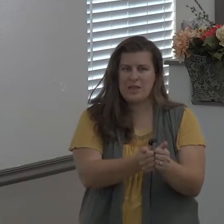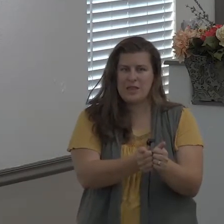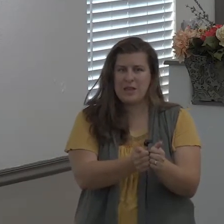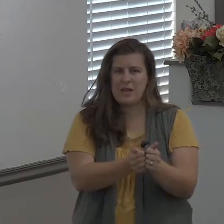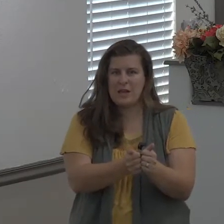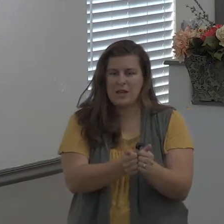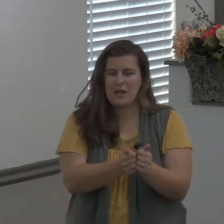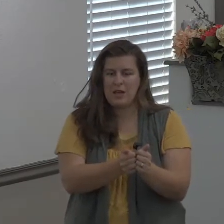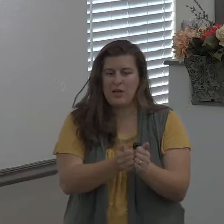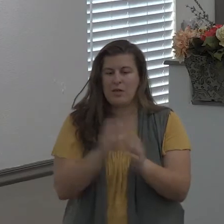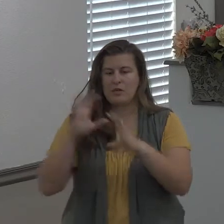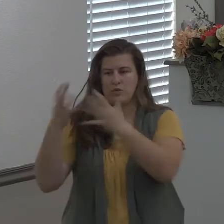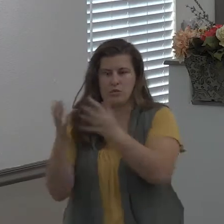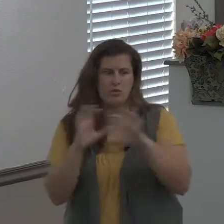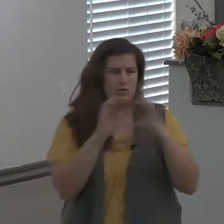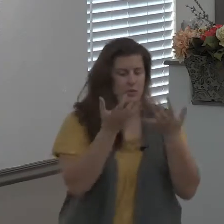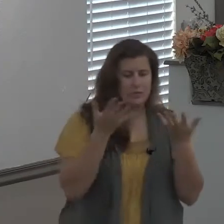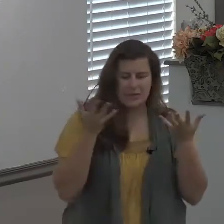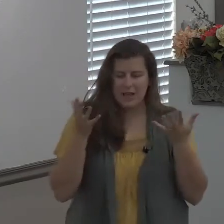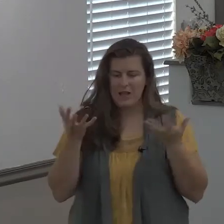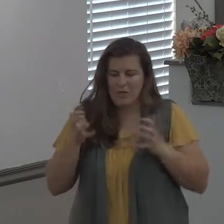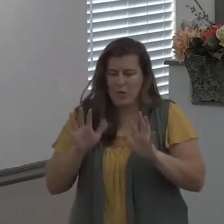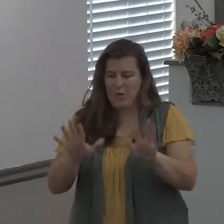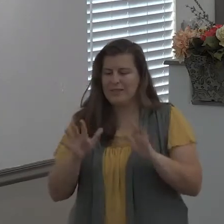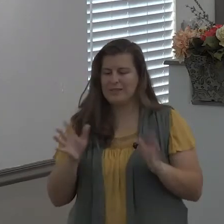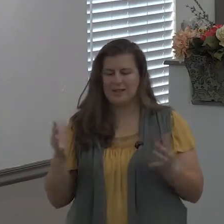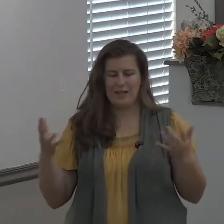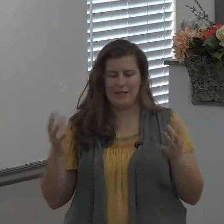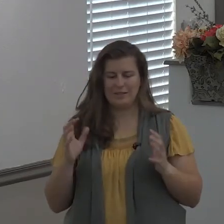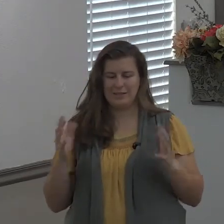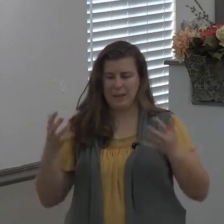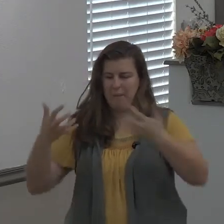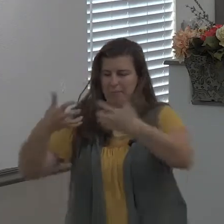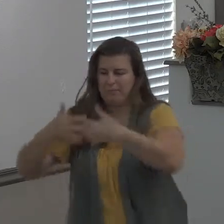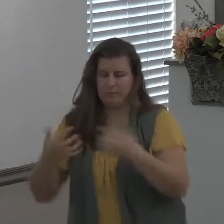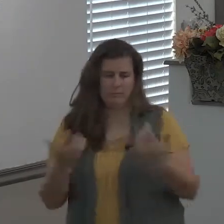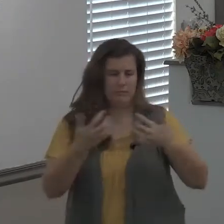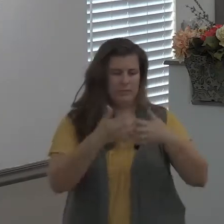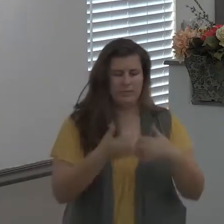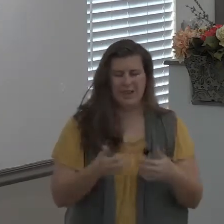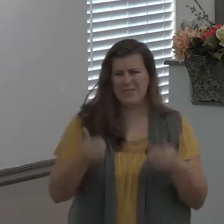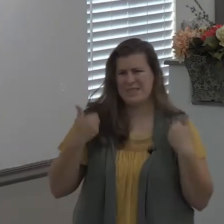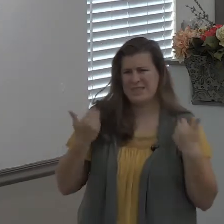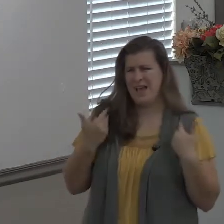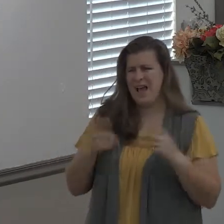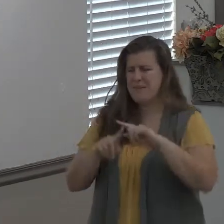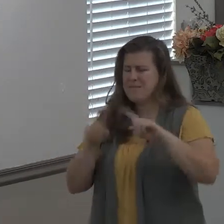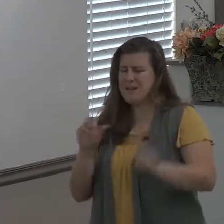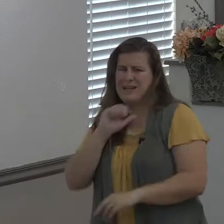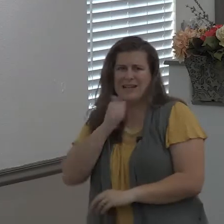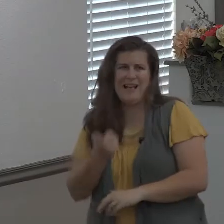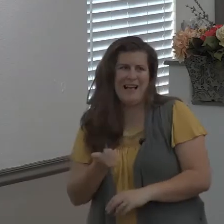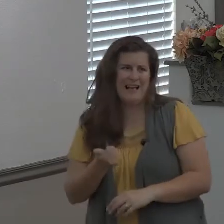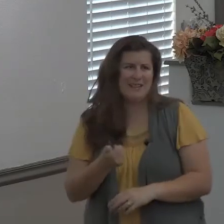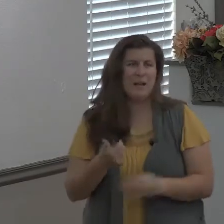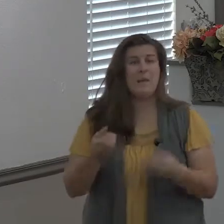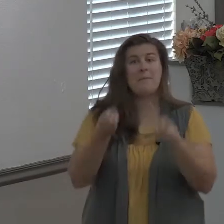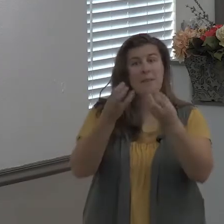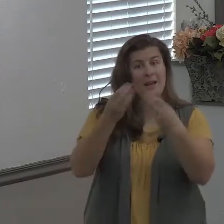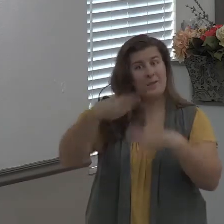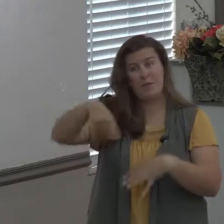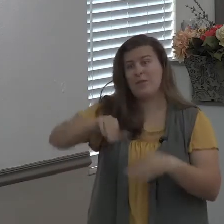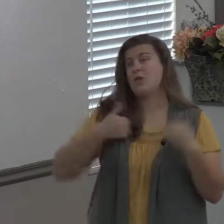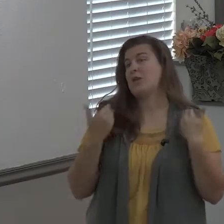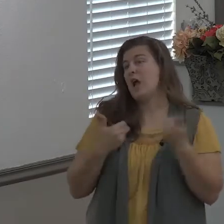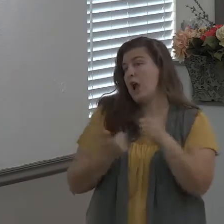identify with any of those because I'm not really a Gen Xer. I know how to use a computer. And I'm not a millennial because really I just don't want to identify with millennials. But I